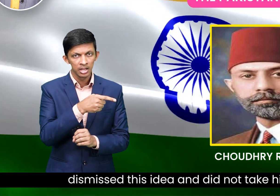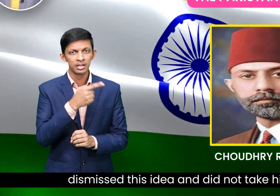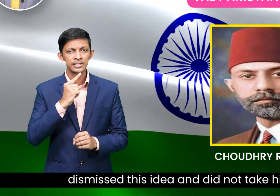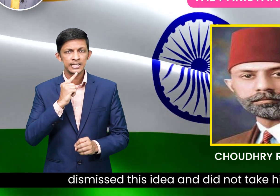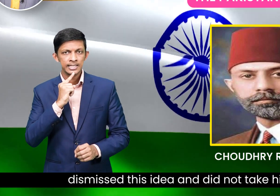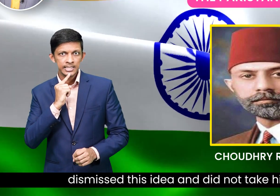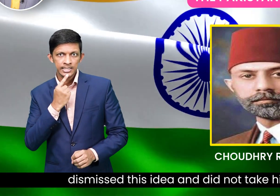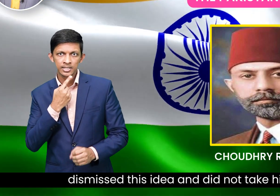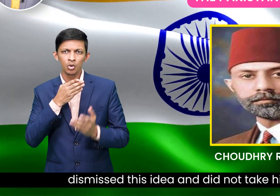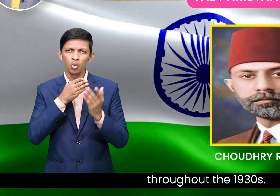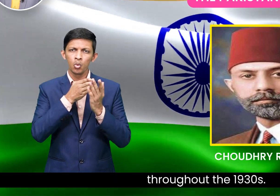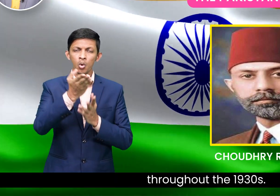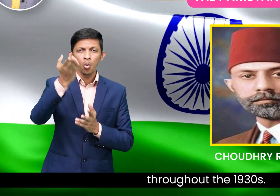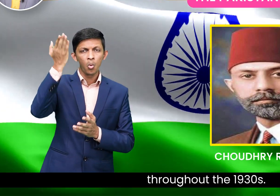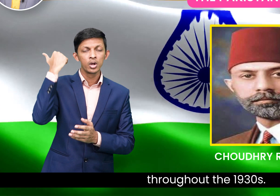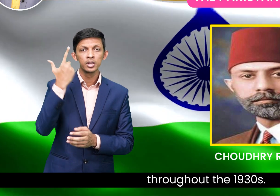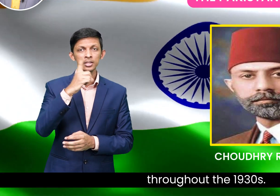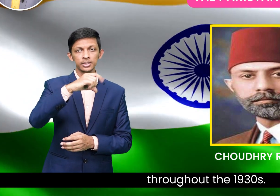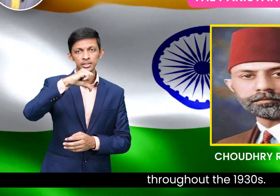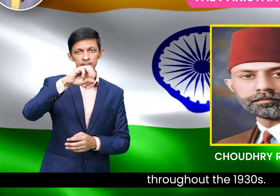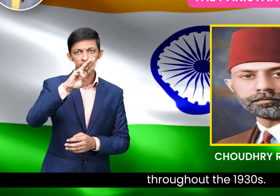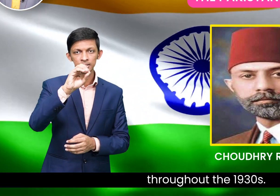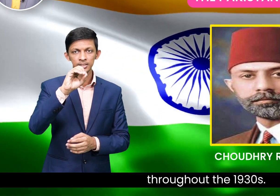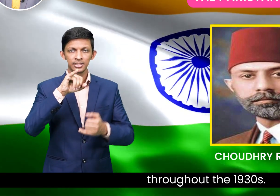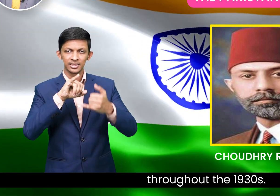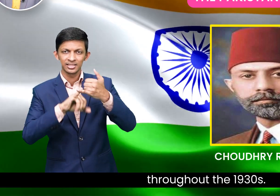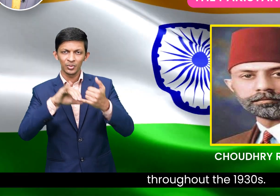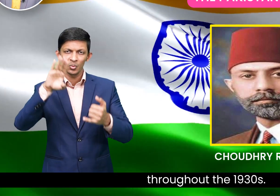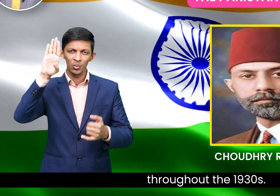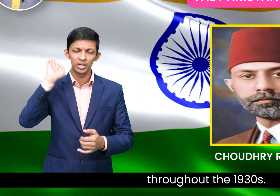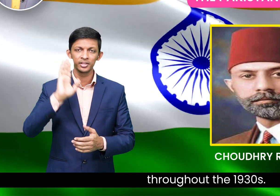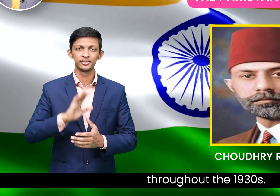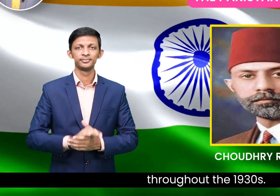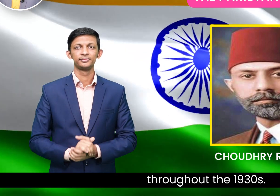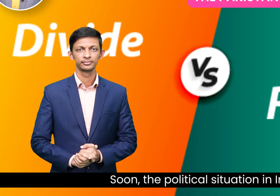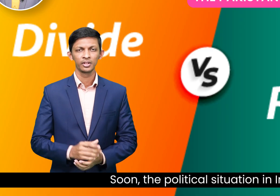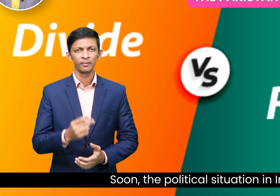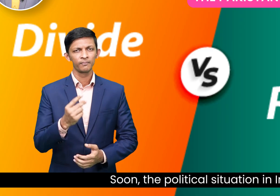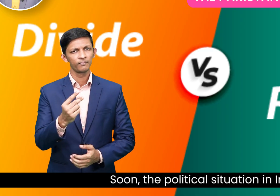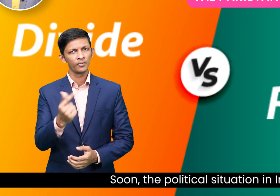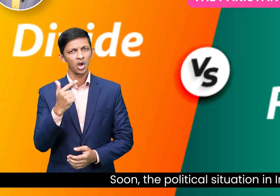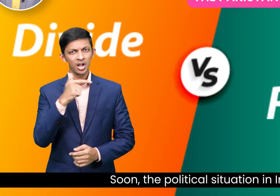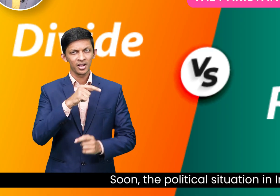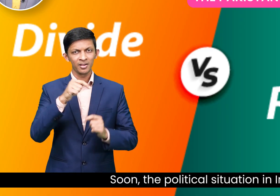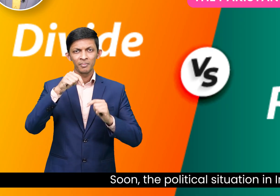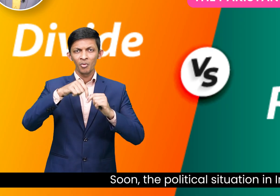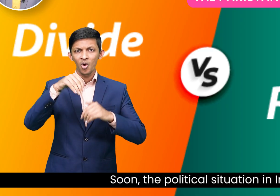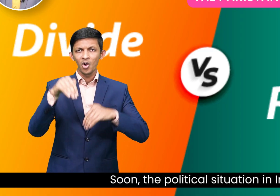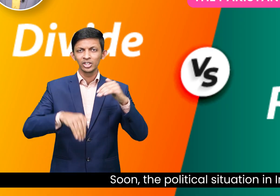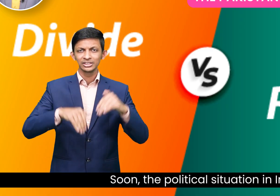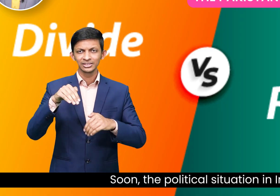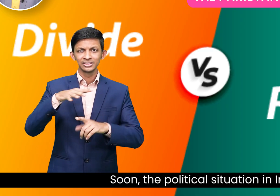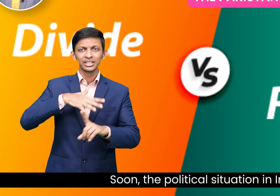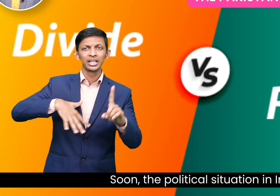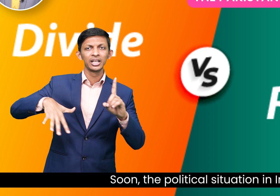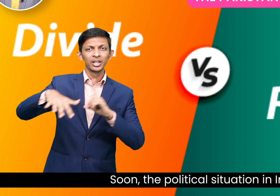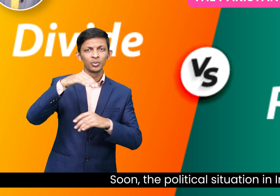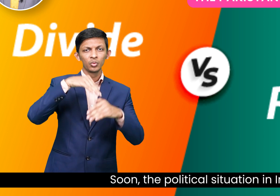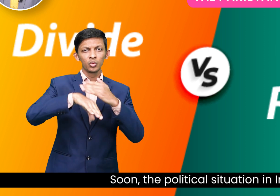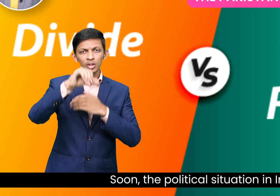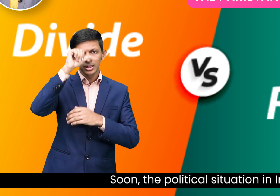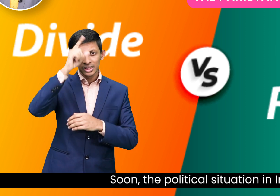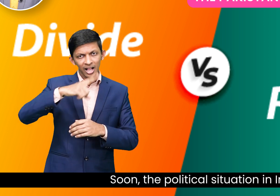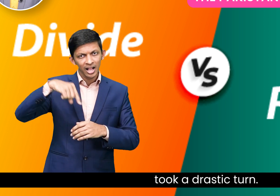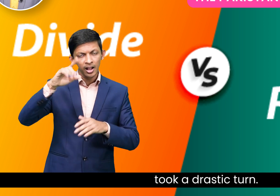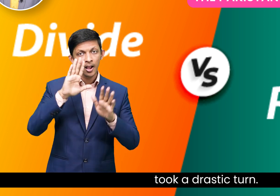take him seriously throughout the 1930s. Soon, the political situation